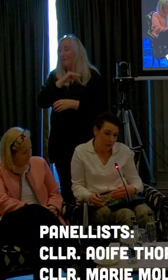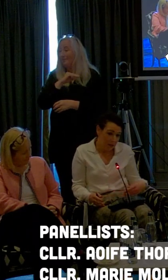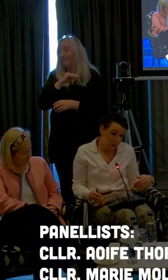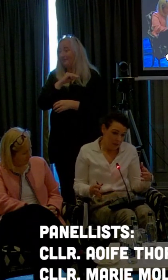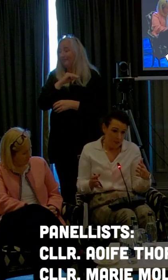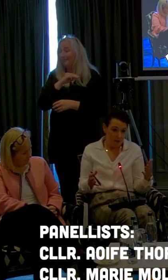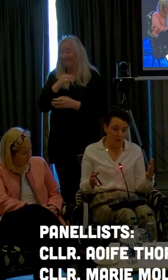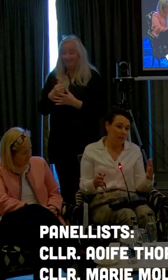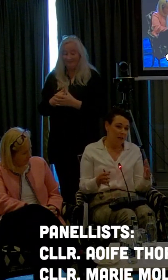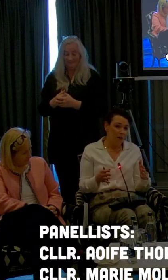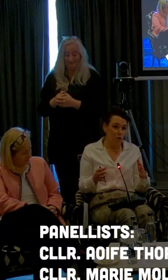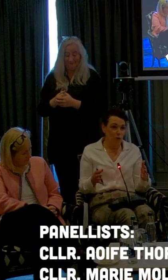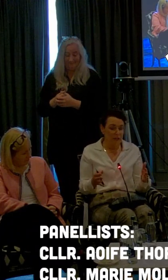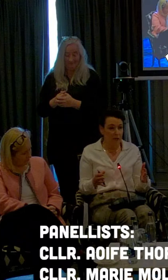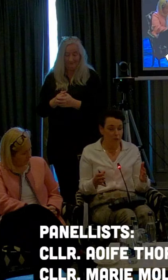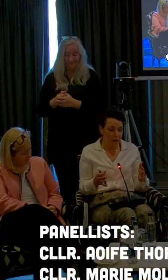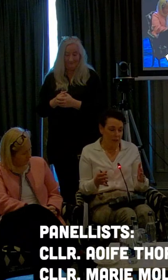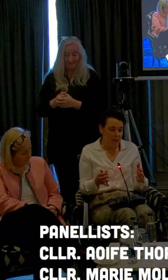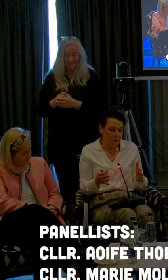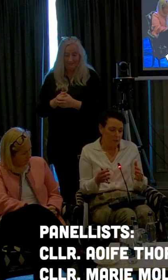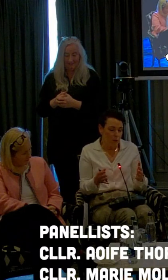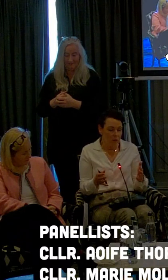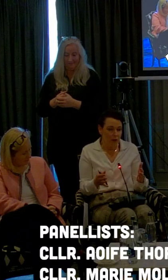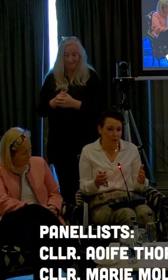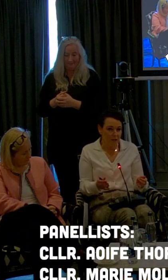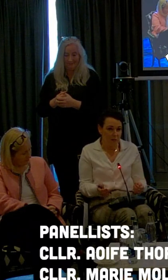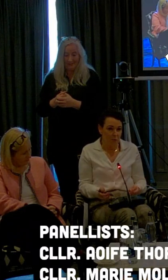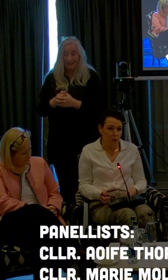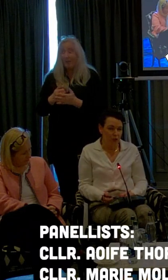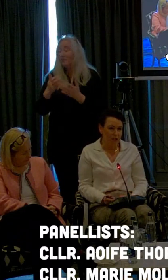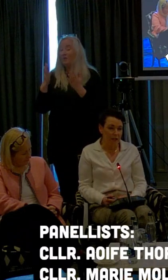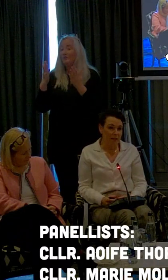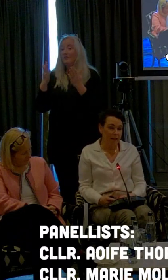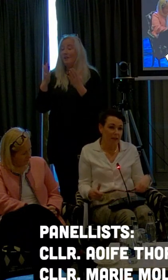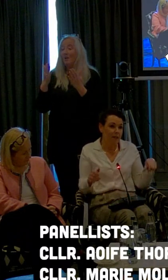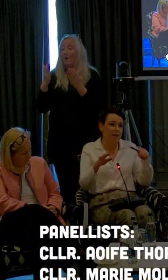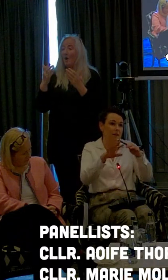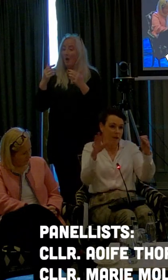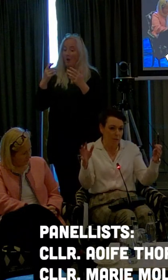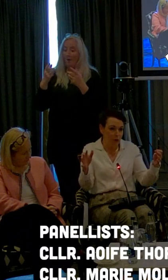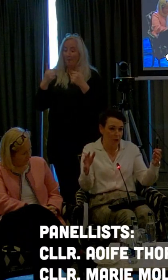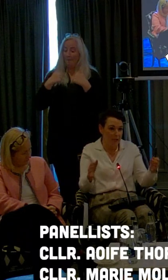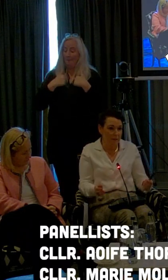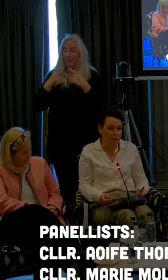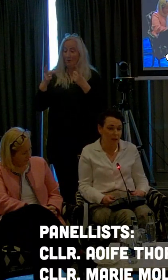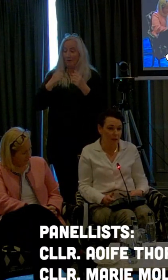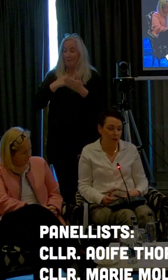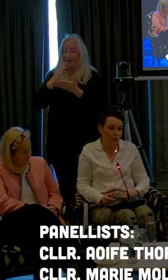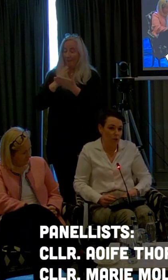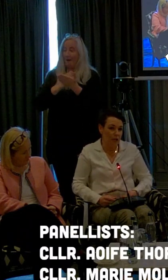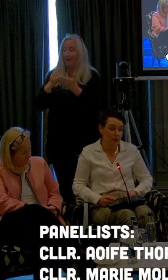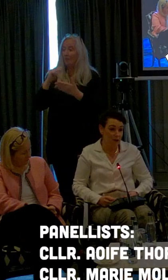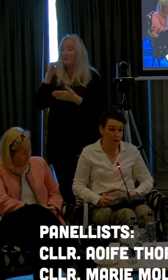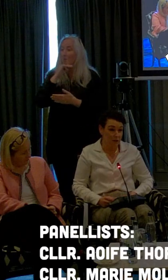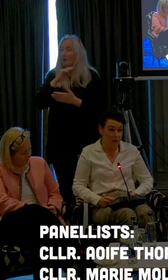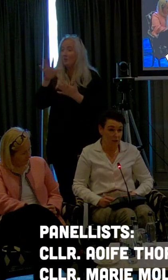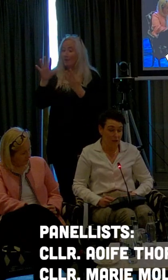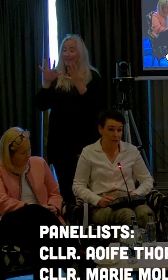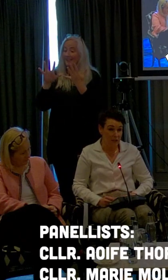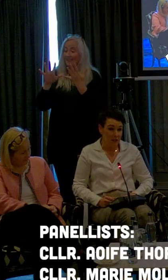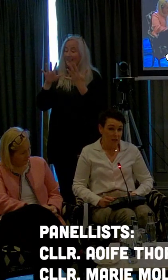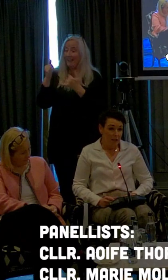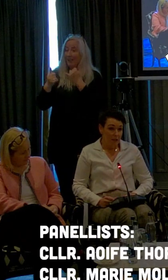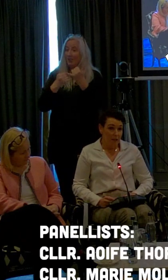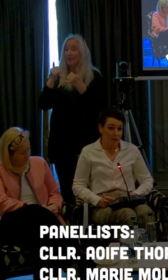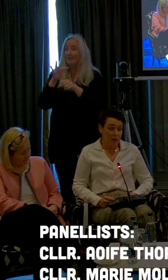and making our road safer is so important. But I think, broadly speaking, you know, 10 years of